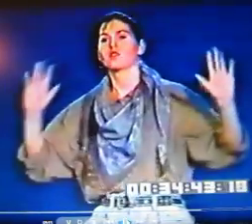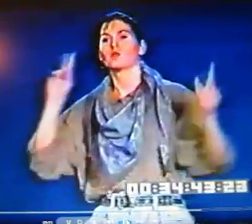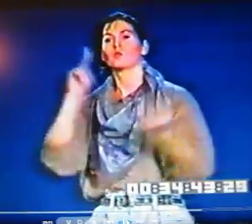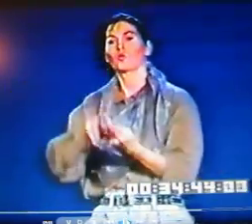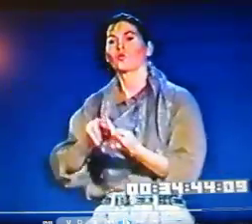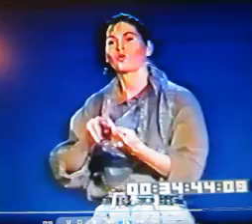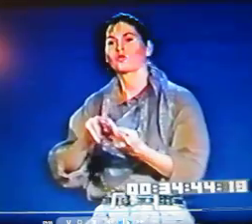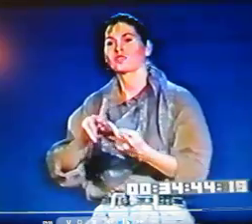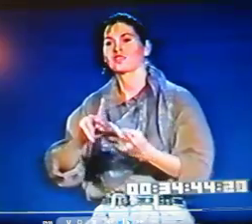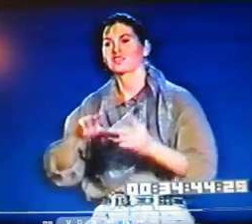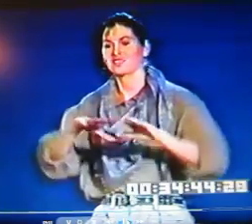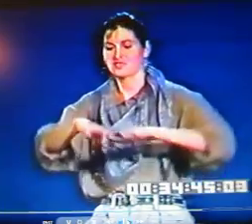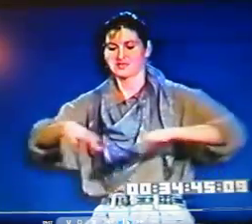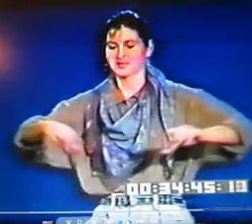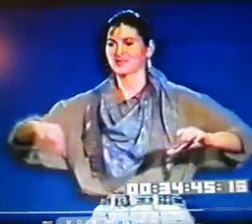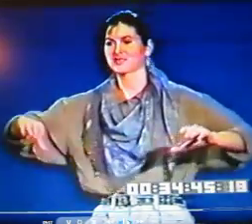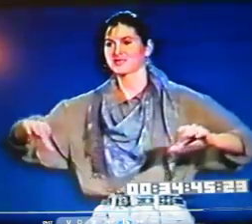Once the bones are out, and it's perfect,